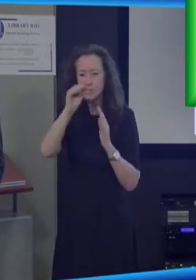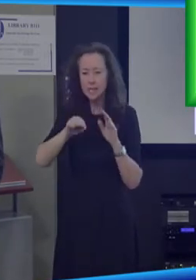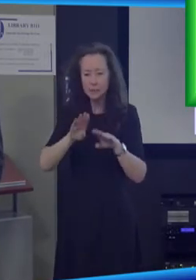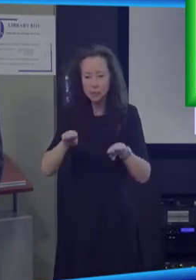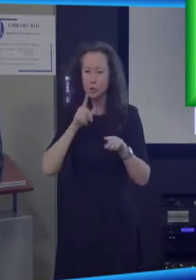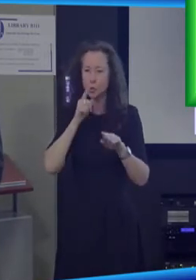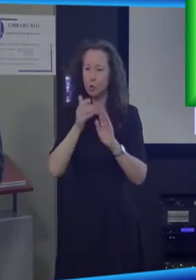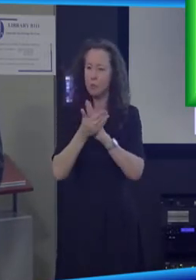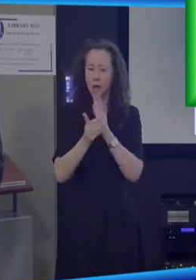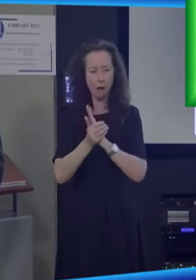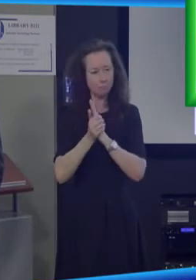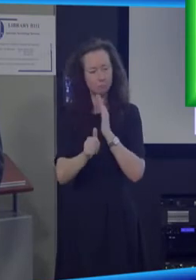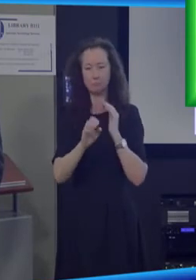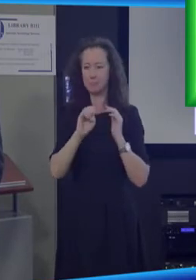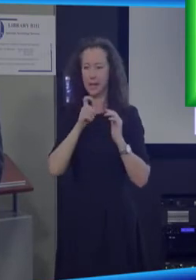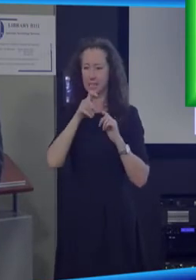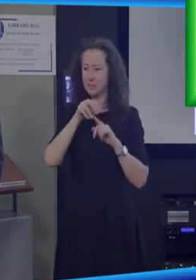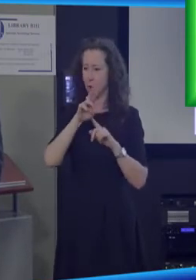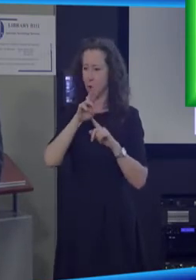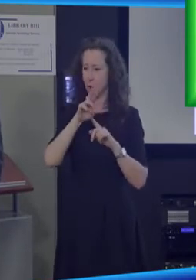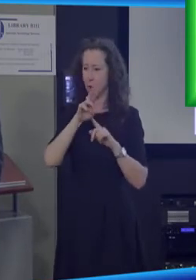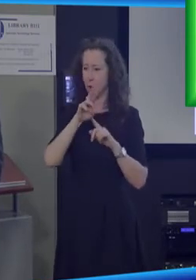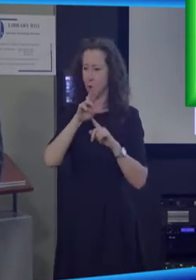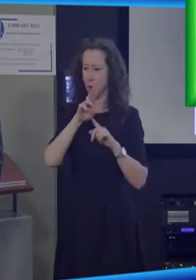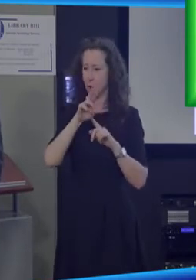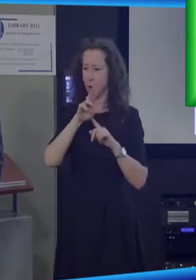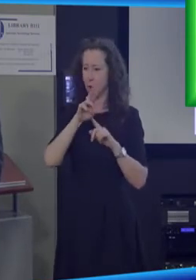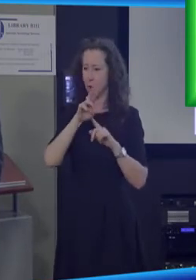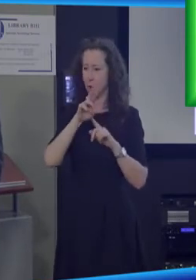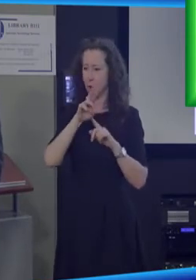get at least 15 out of the